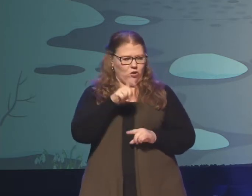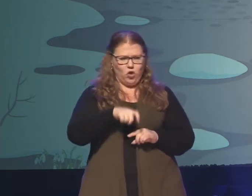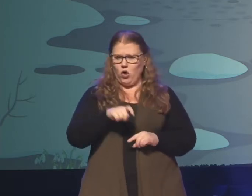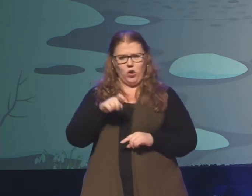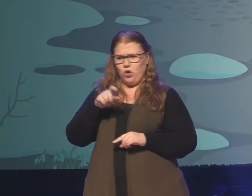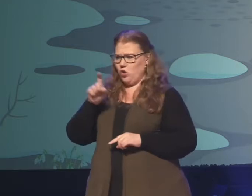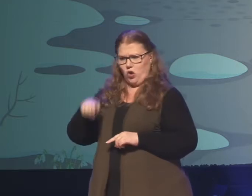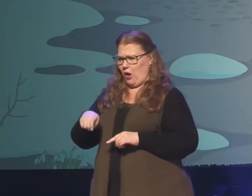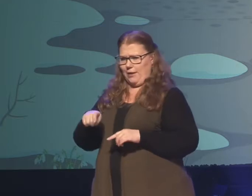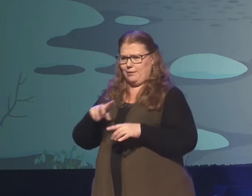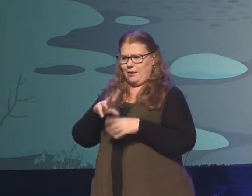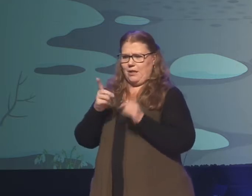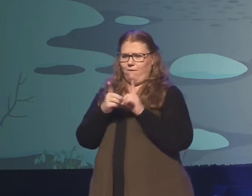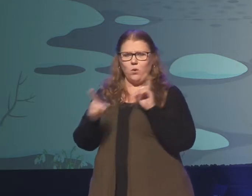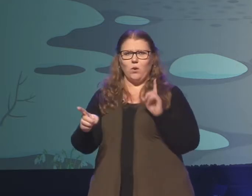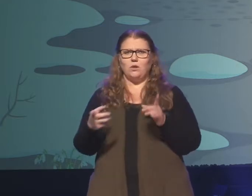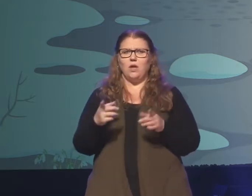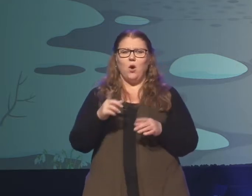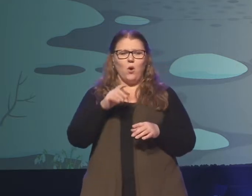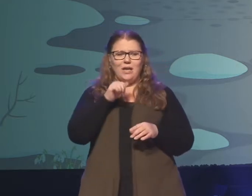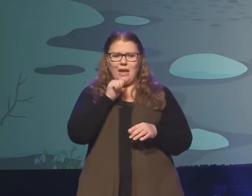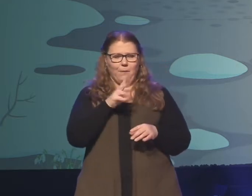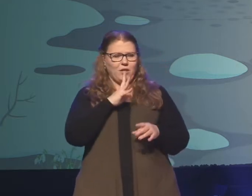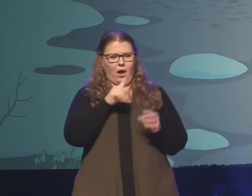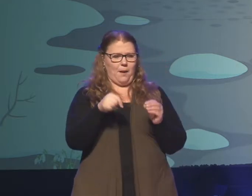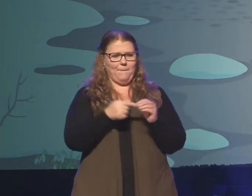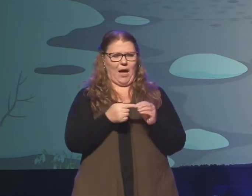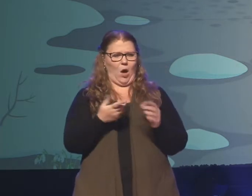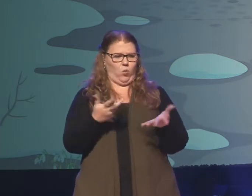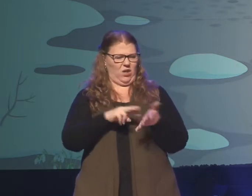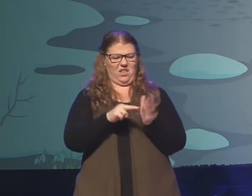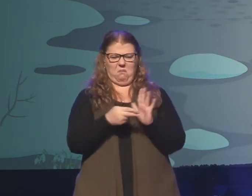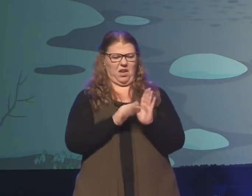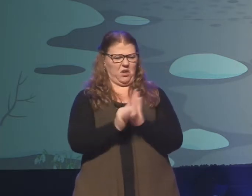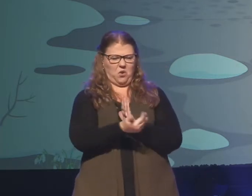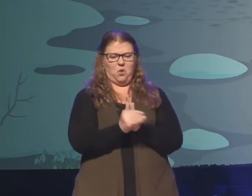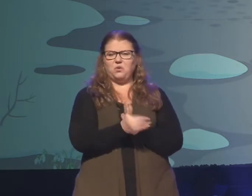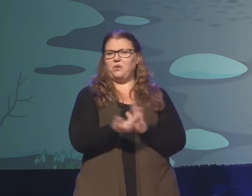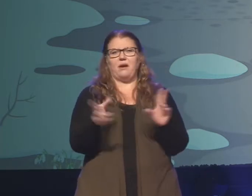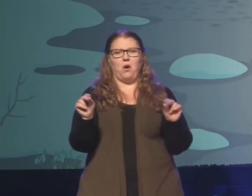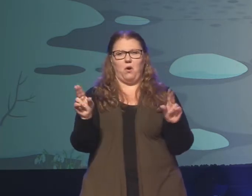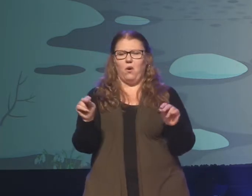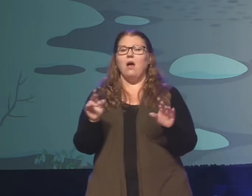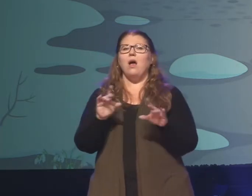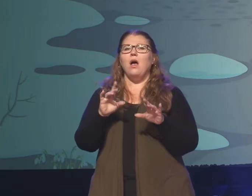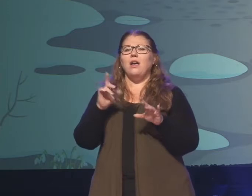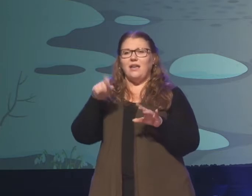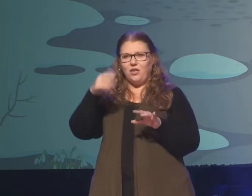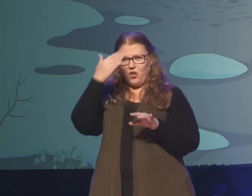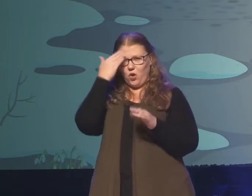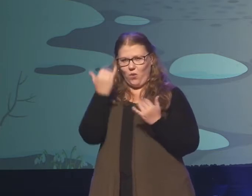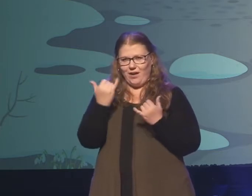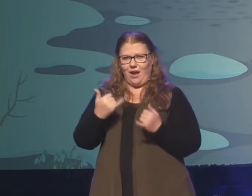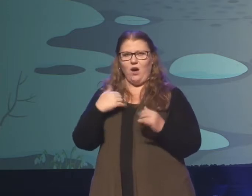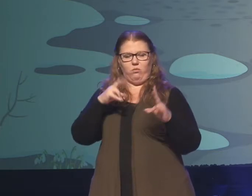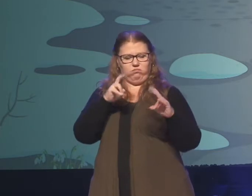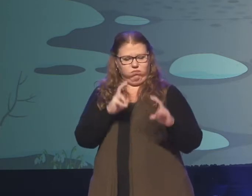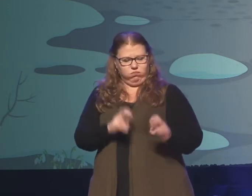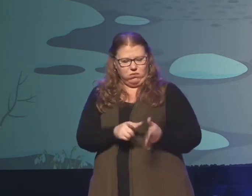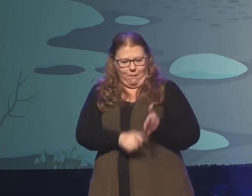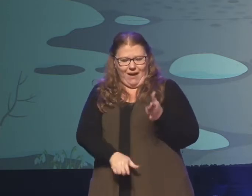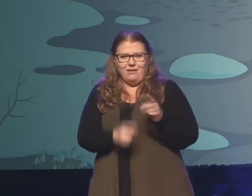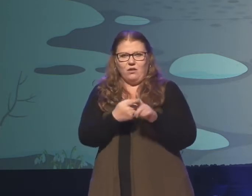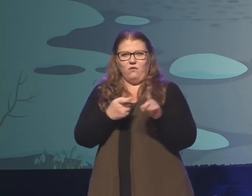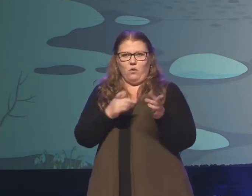get divorced. We're not going to be talking about what constitutes adultery. But you need to know right now that we're going to look at this passage of Scripture